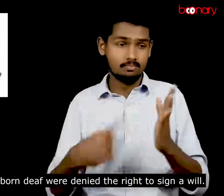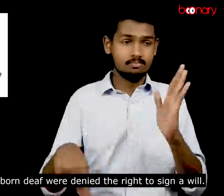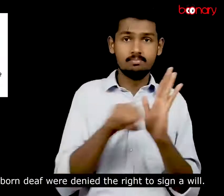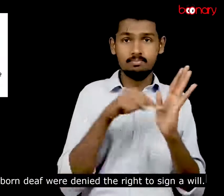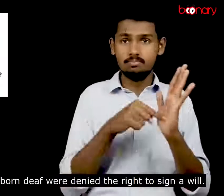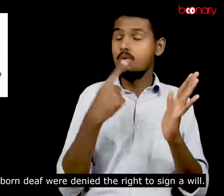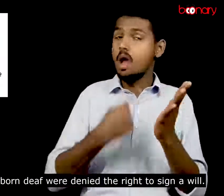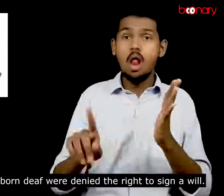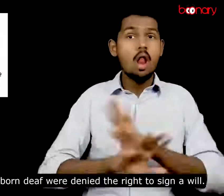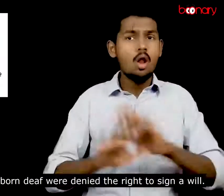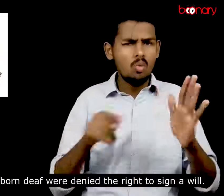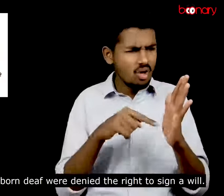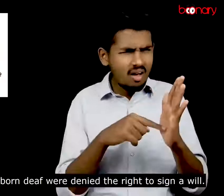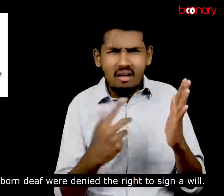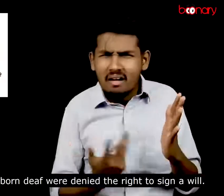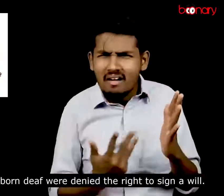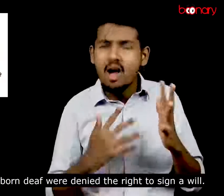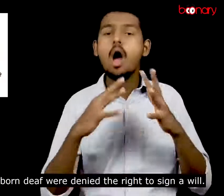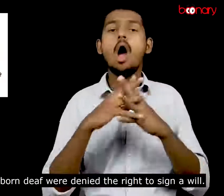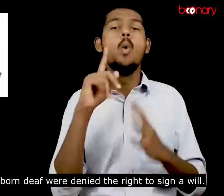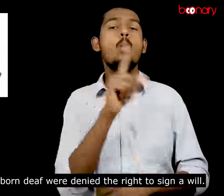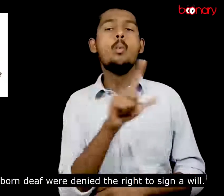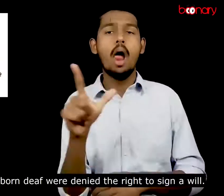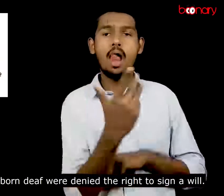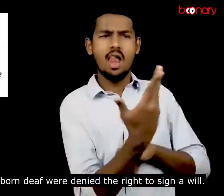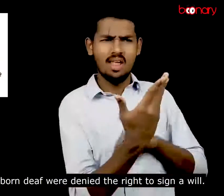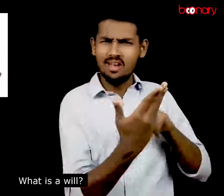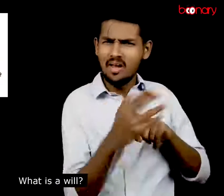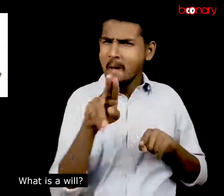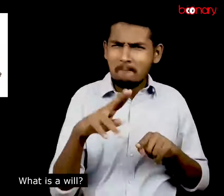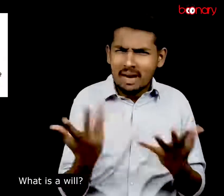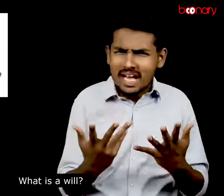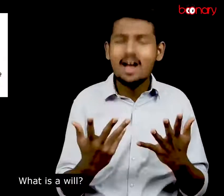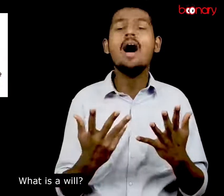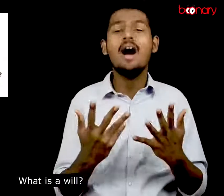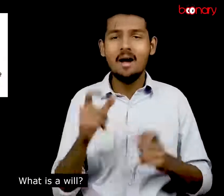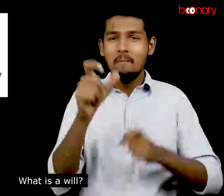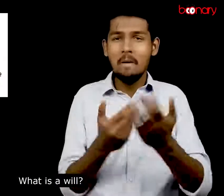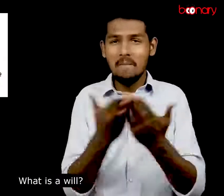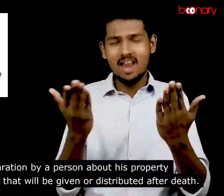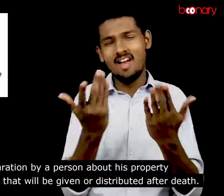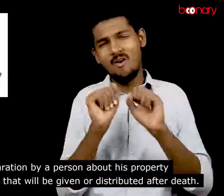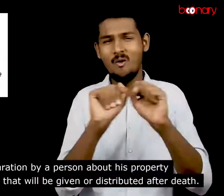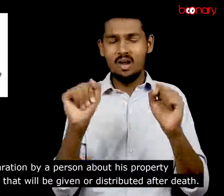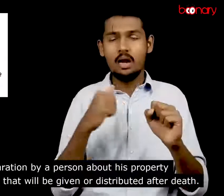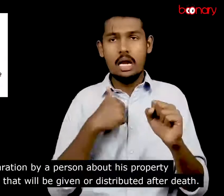right to sign a will. What is a will? A will